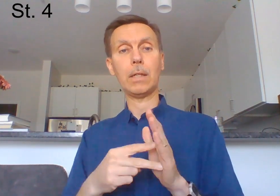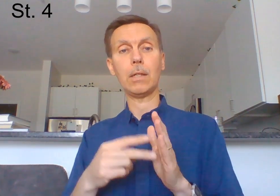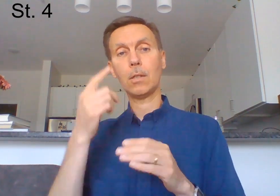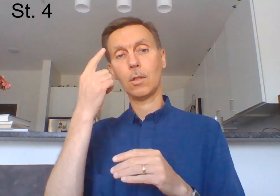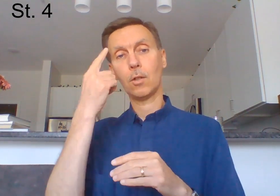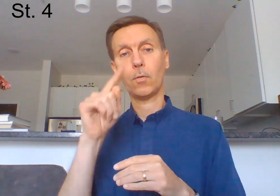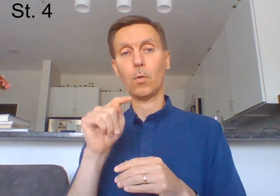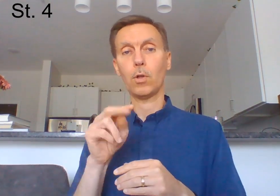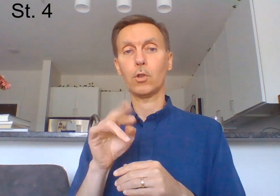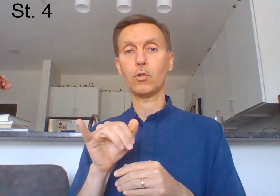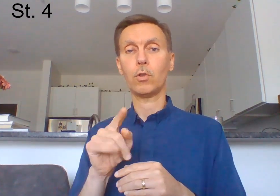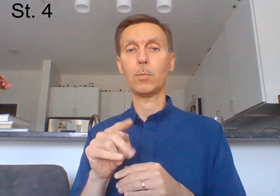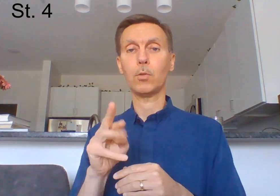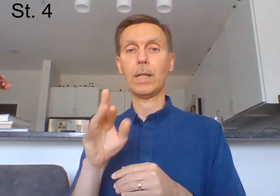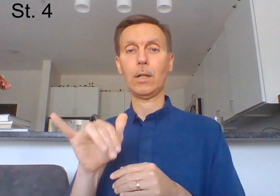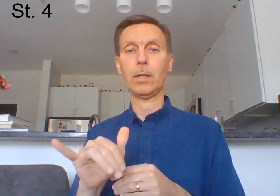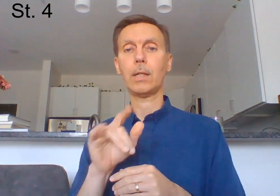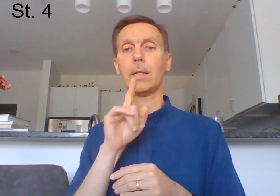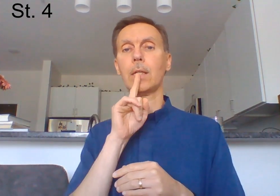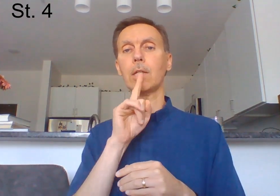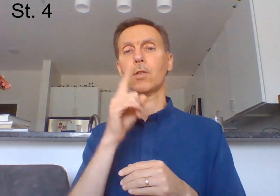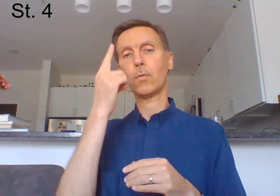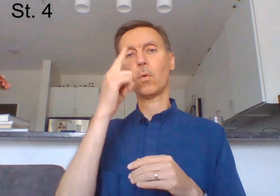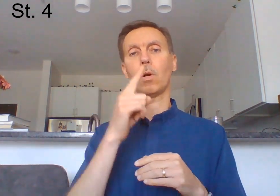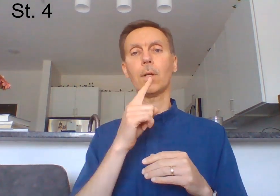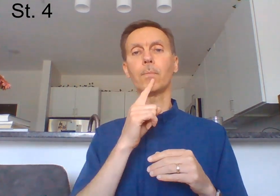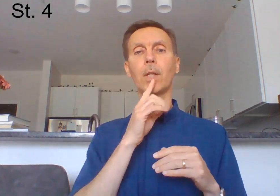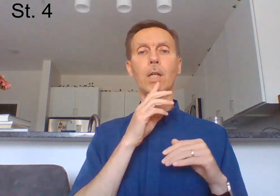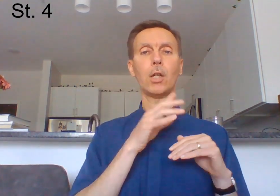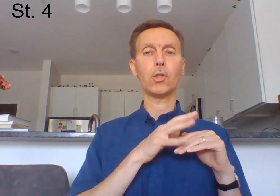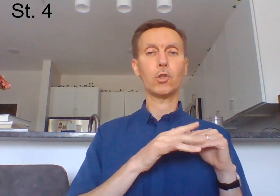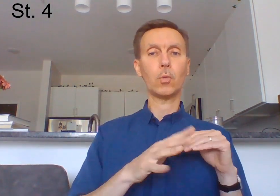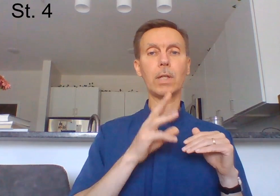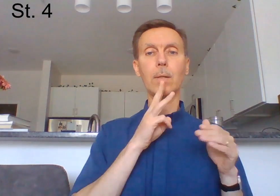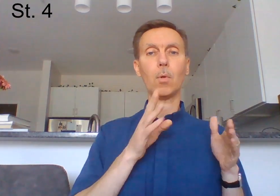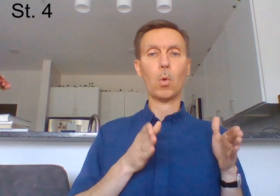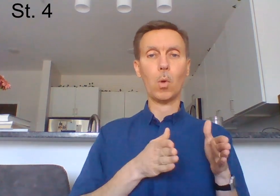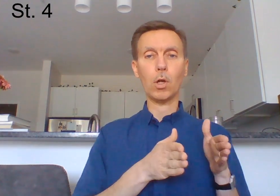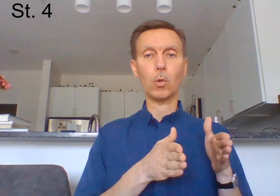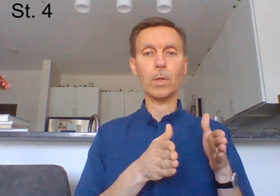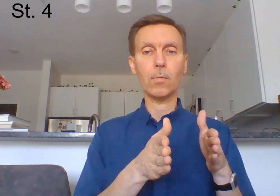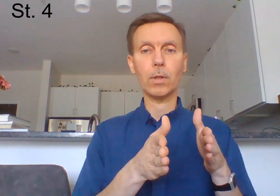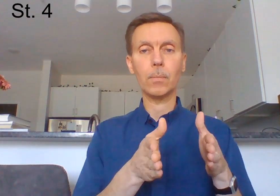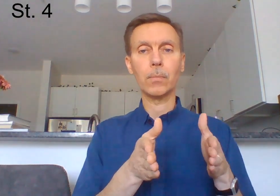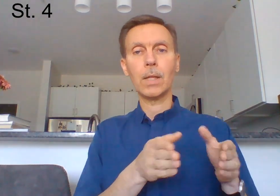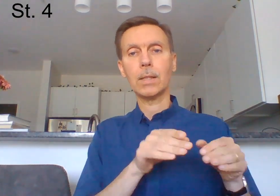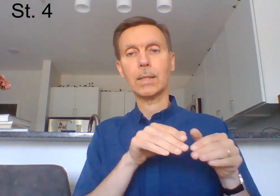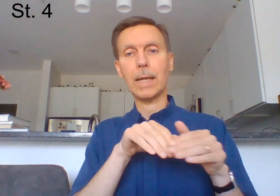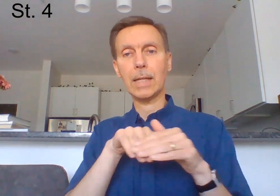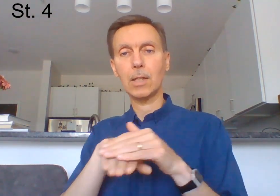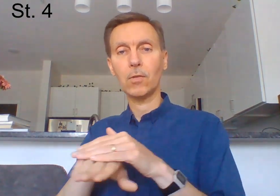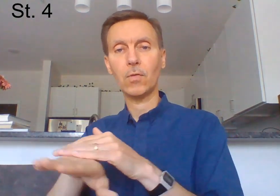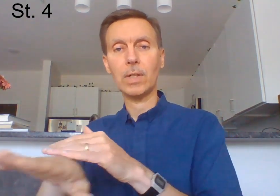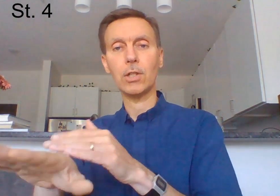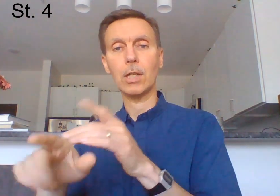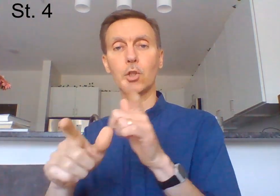meaning for tributary is for a stream or a river that feeds into